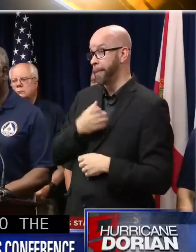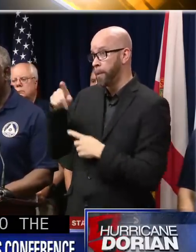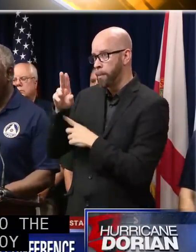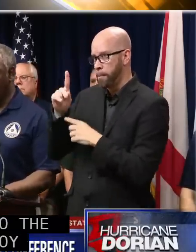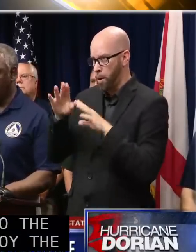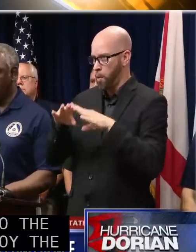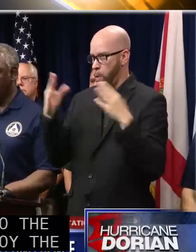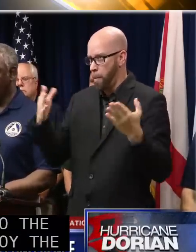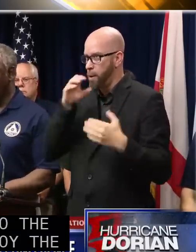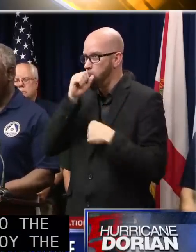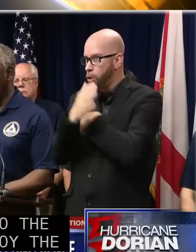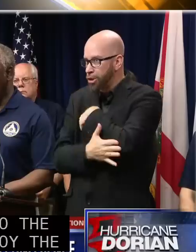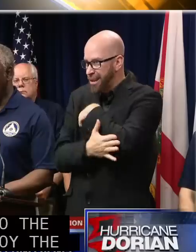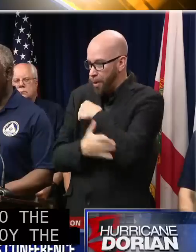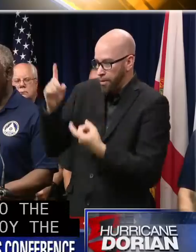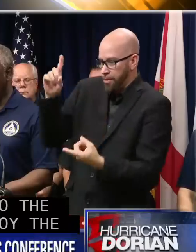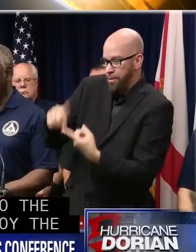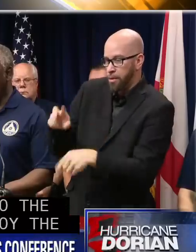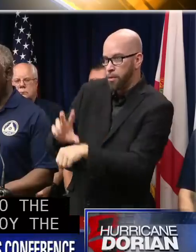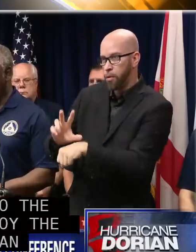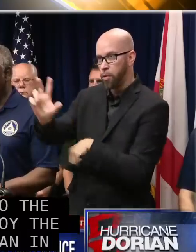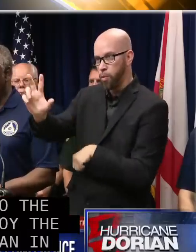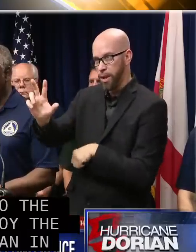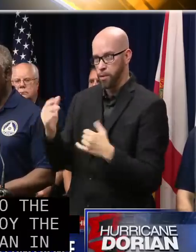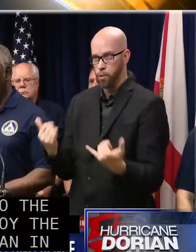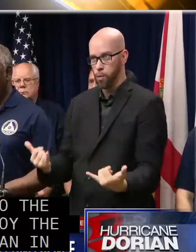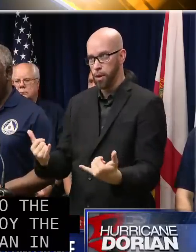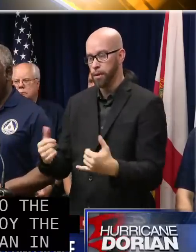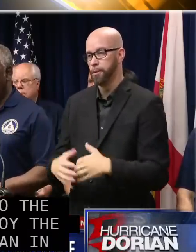open in Orange County until 3 p.m.